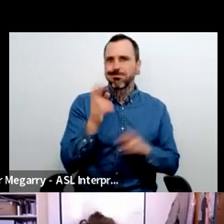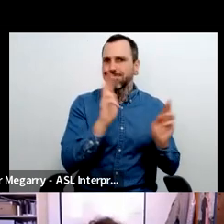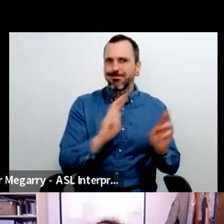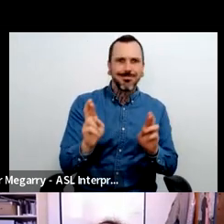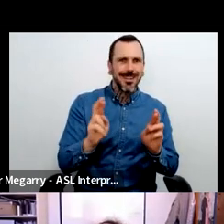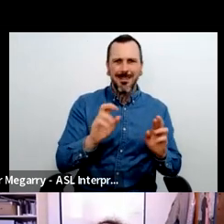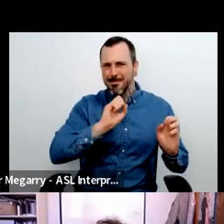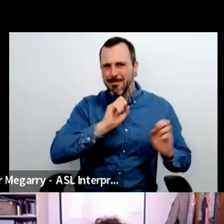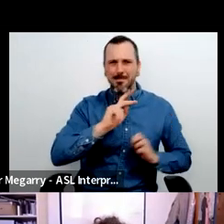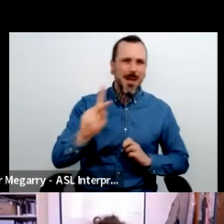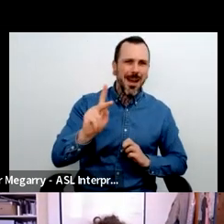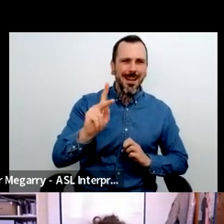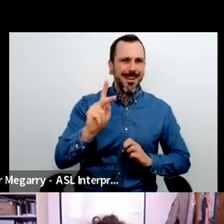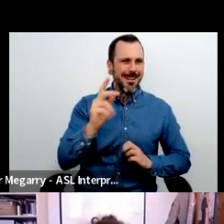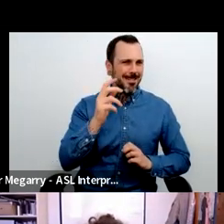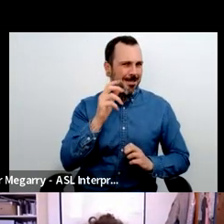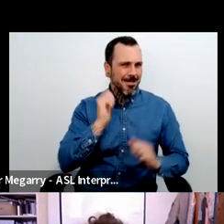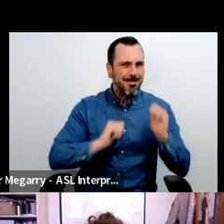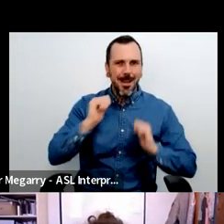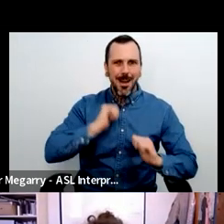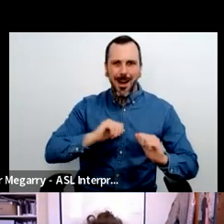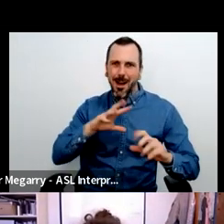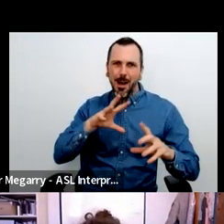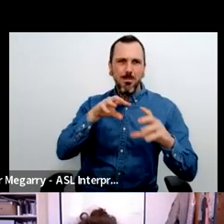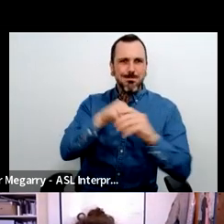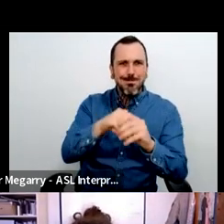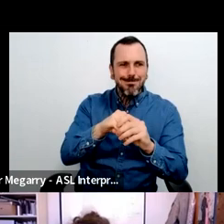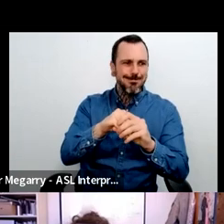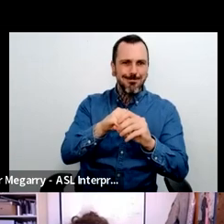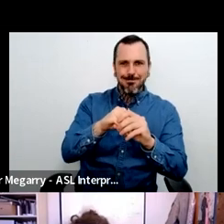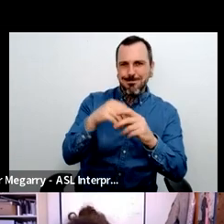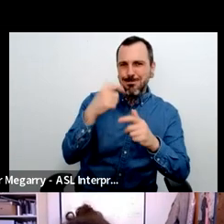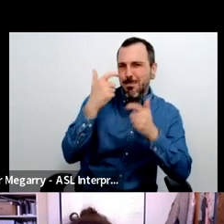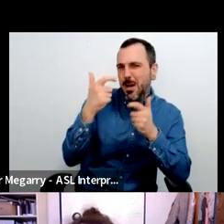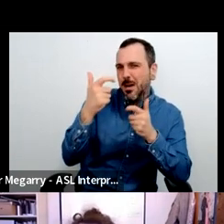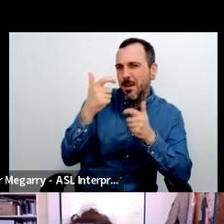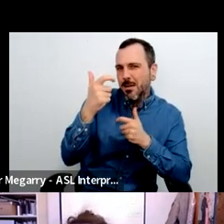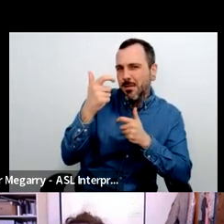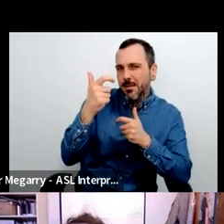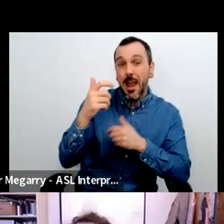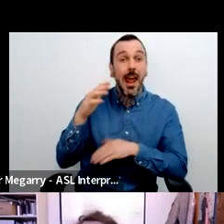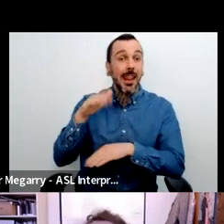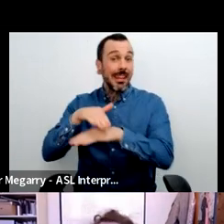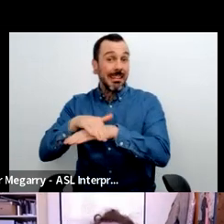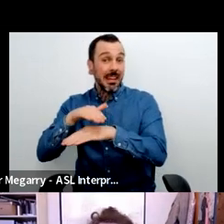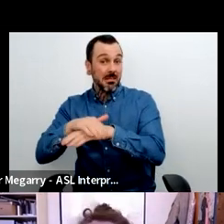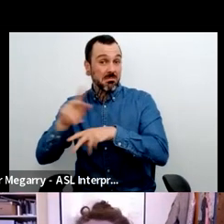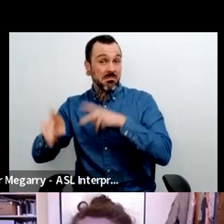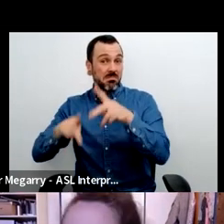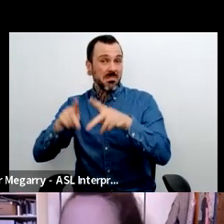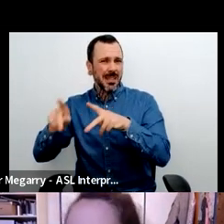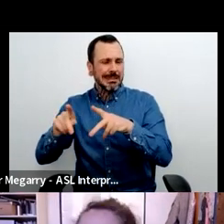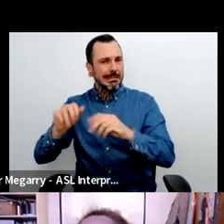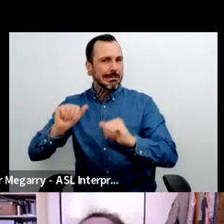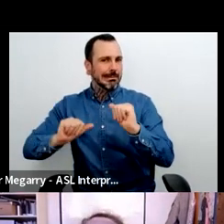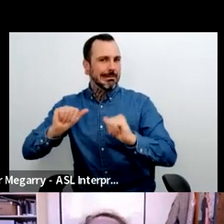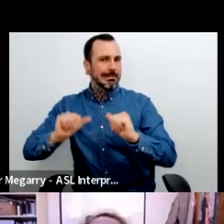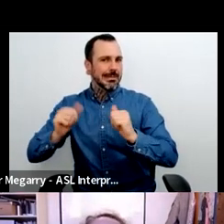back full force than the Anglophone population is. I think the pandemic